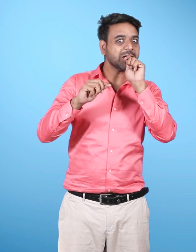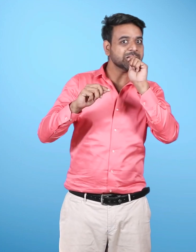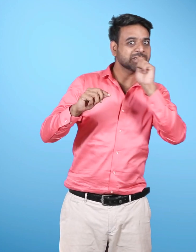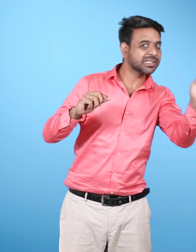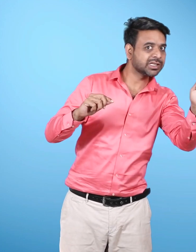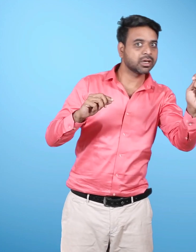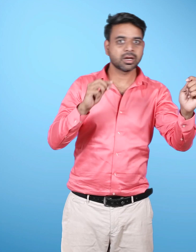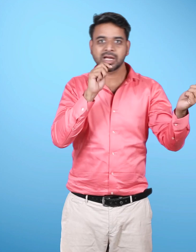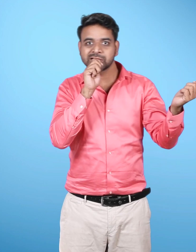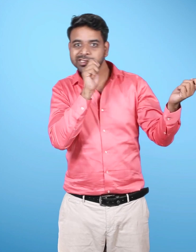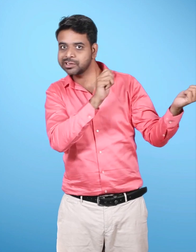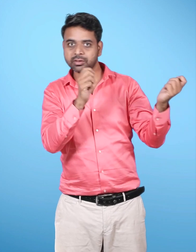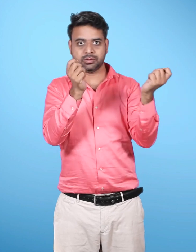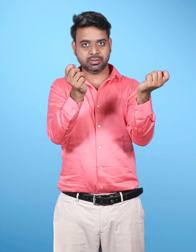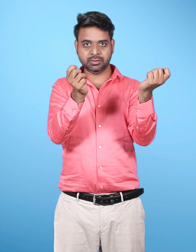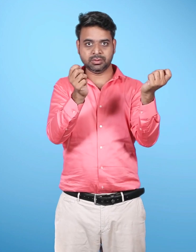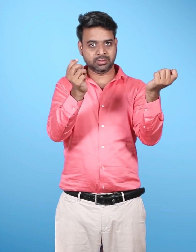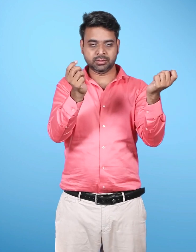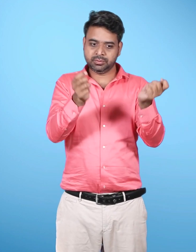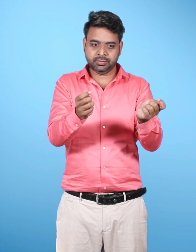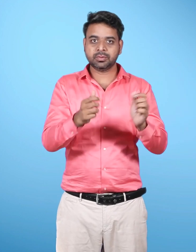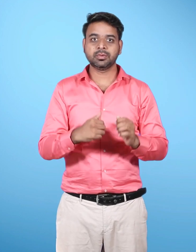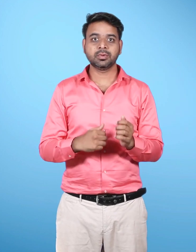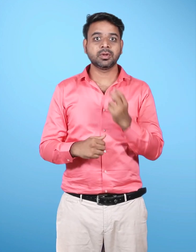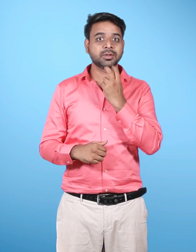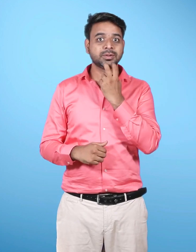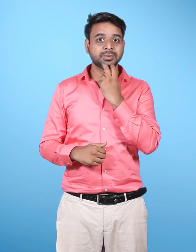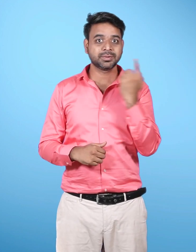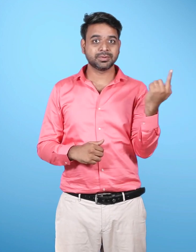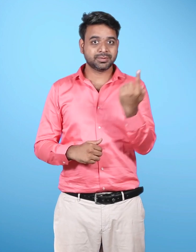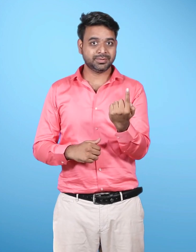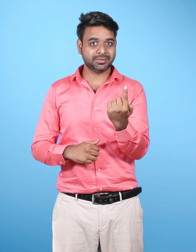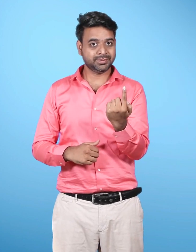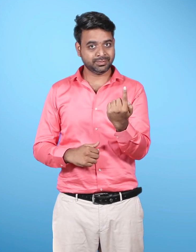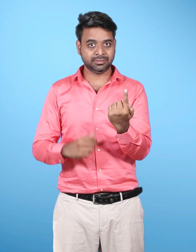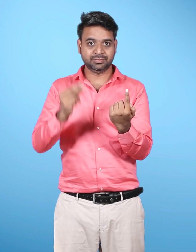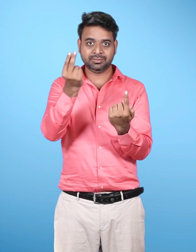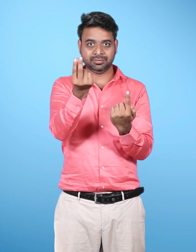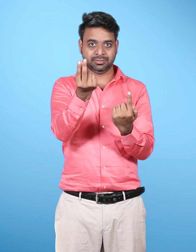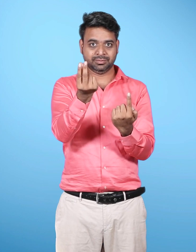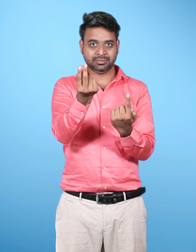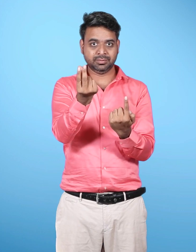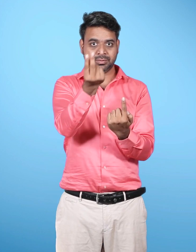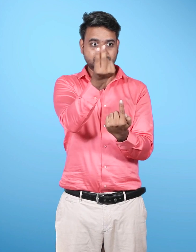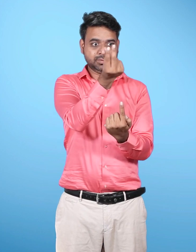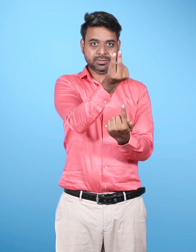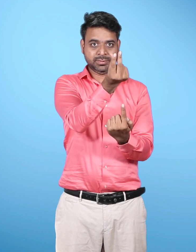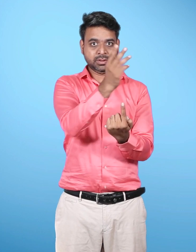Remove the plastic covering at the two ends of the wire as you did before. Wrap one end of a wire around the base of